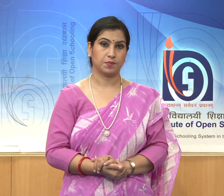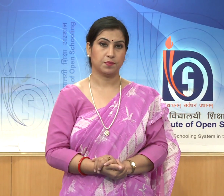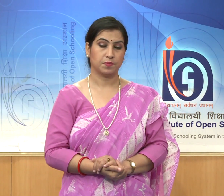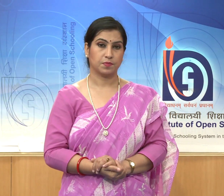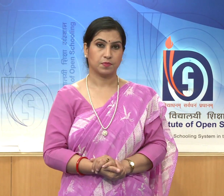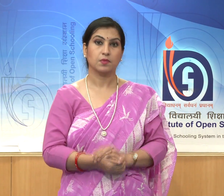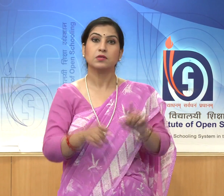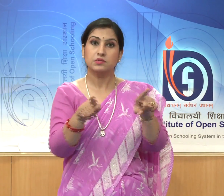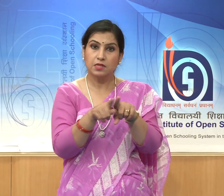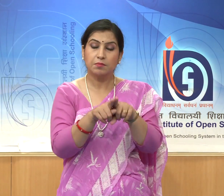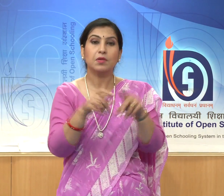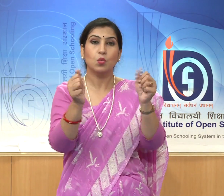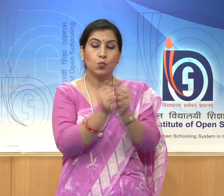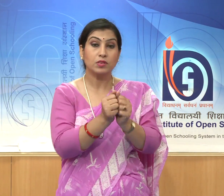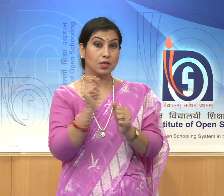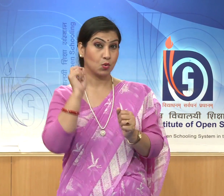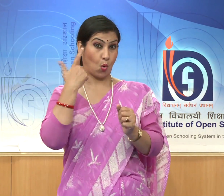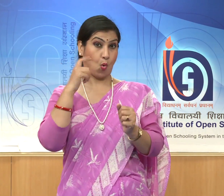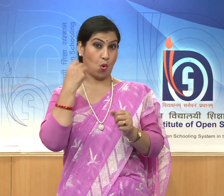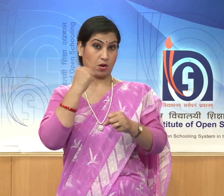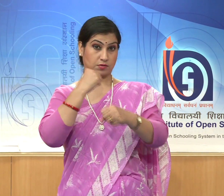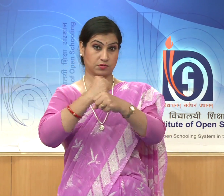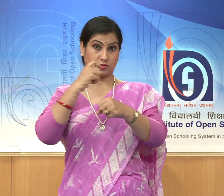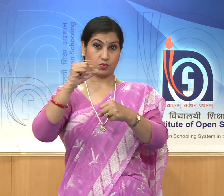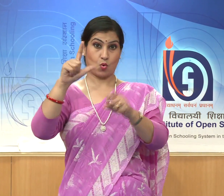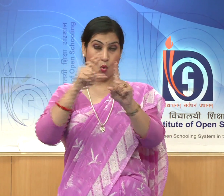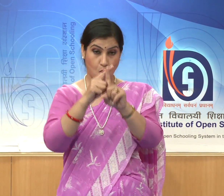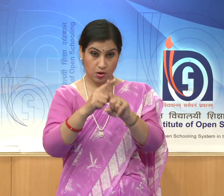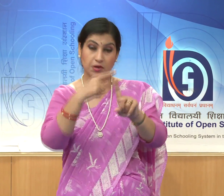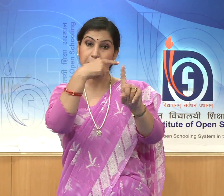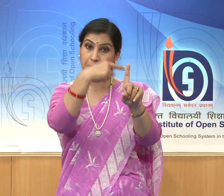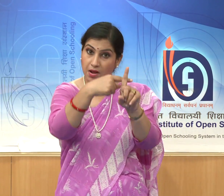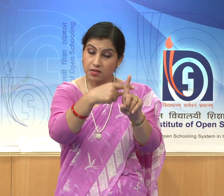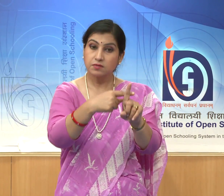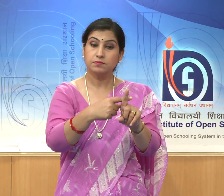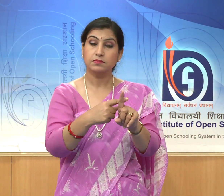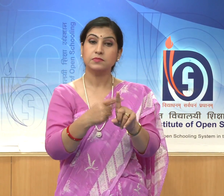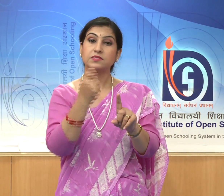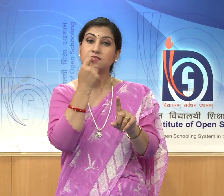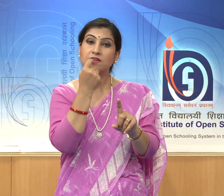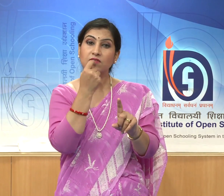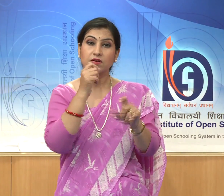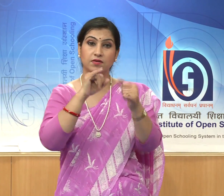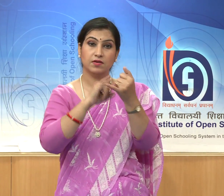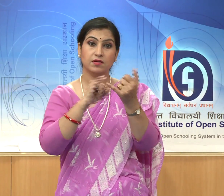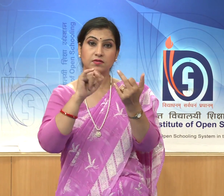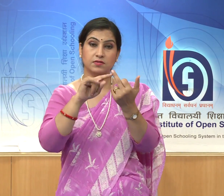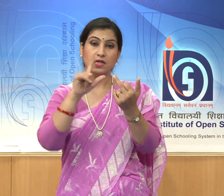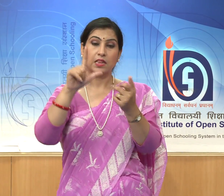along with gold and silver